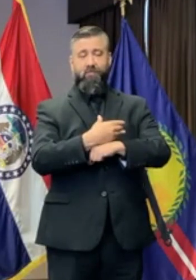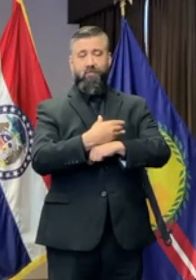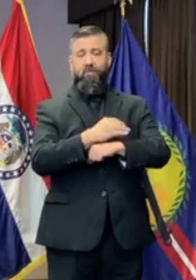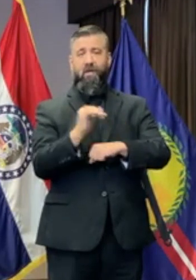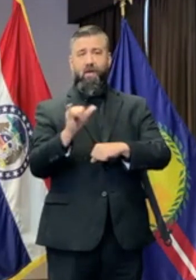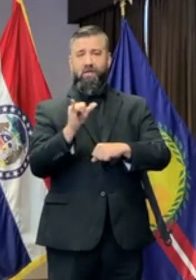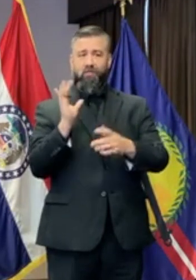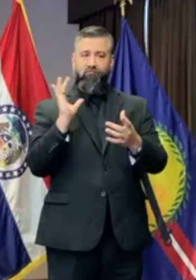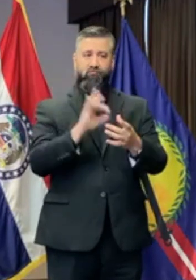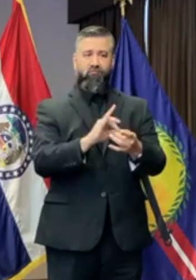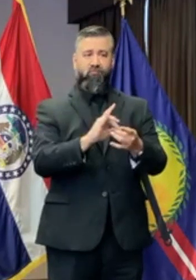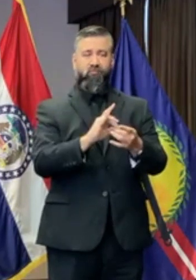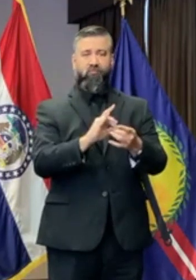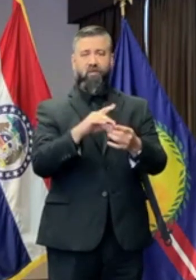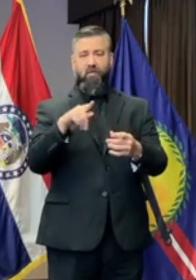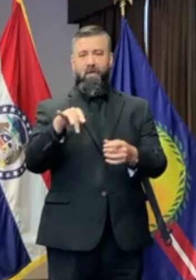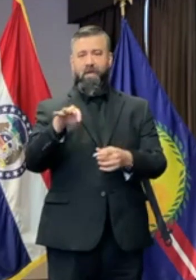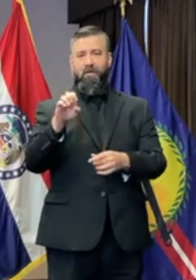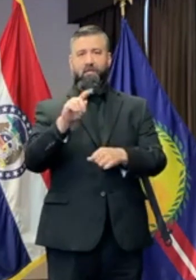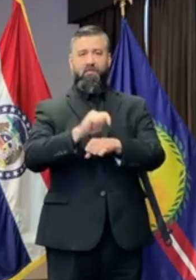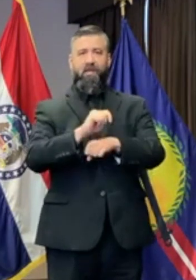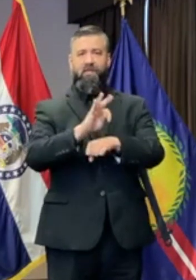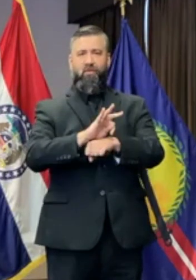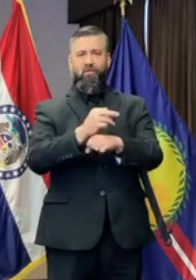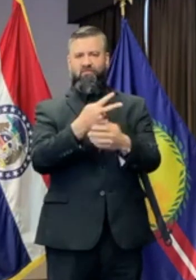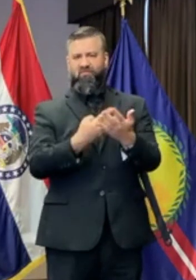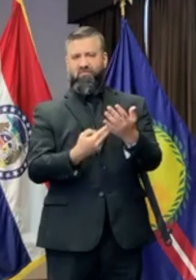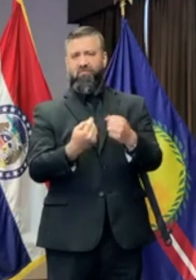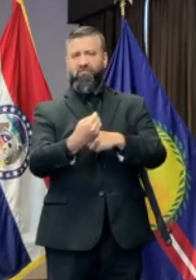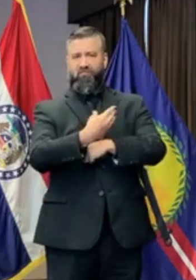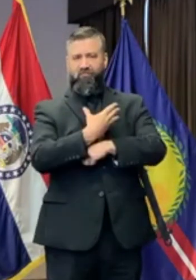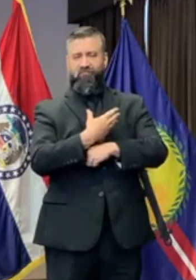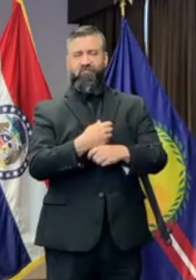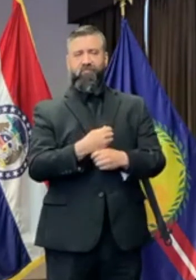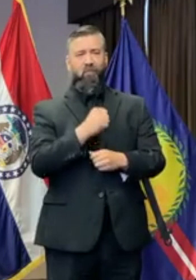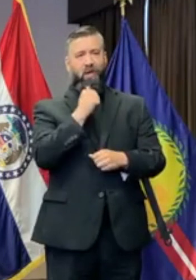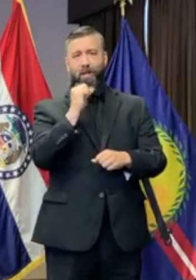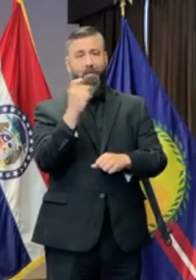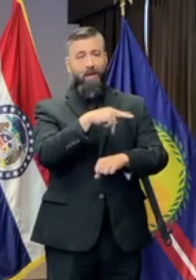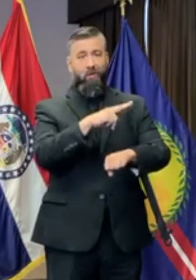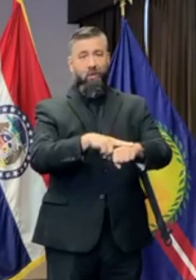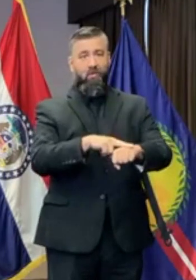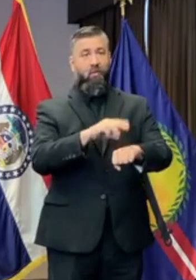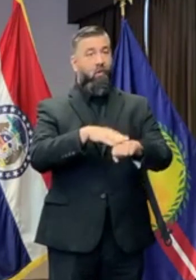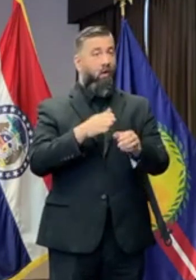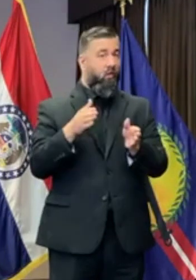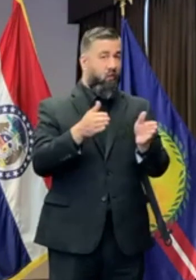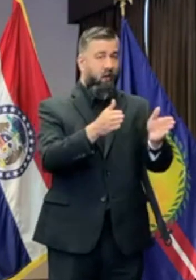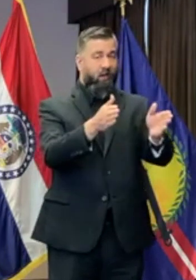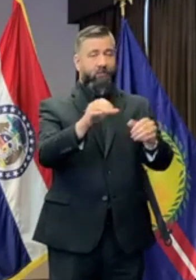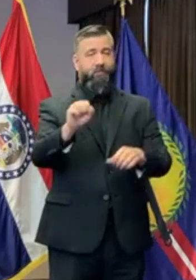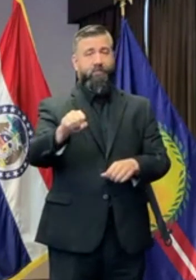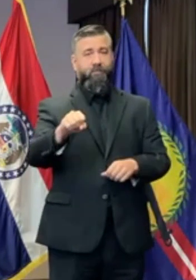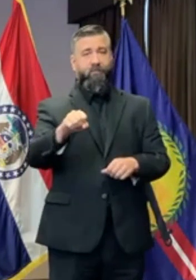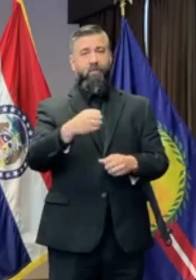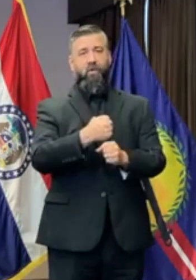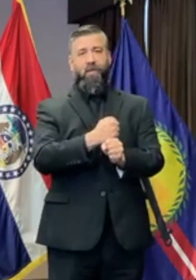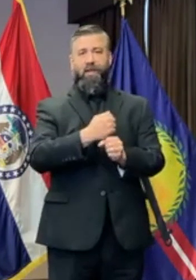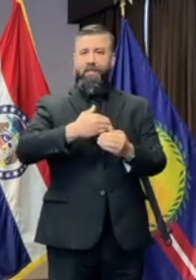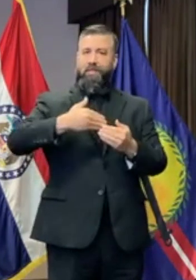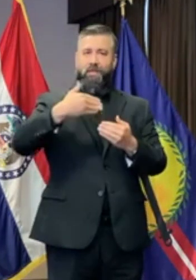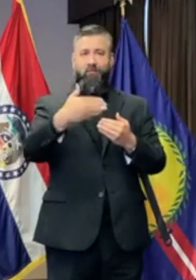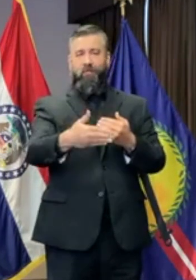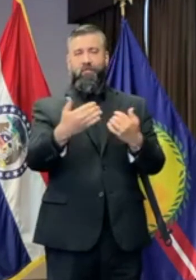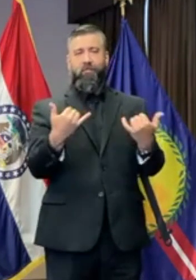with the recommendations of the Pandemic Task Force. So we're not back to normal. We're on the pathway back to normal, and we're making this step